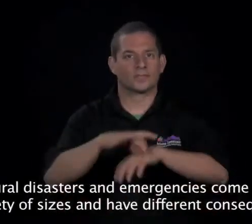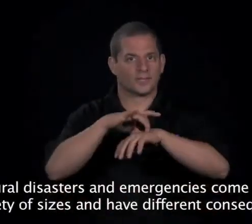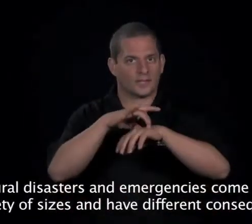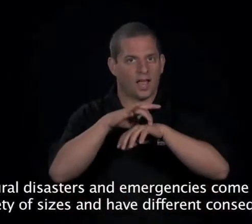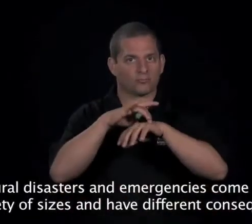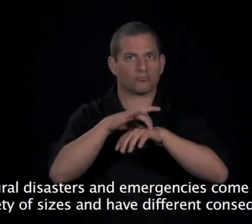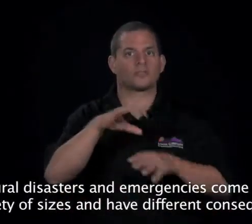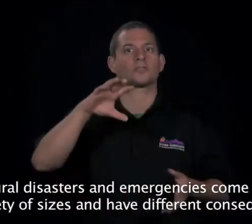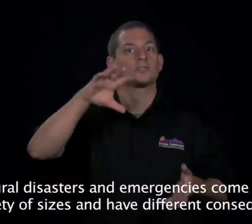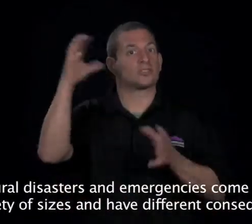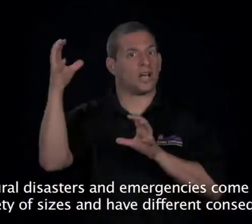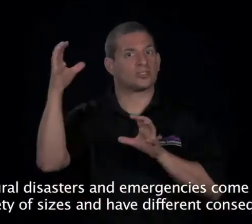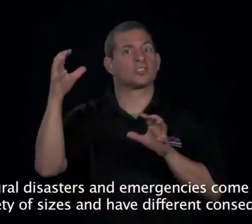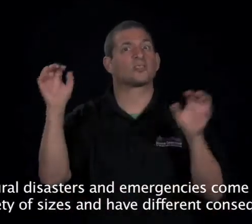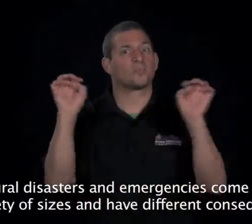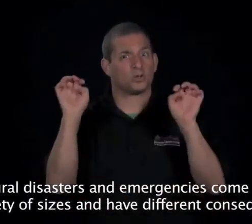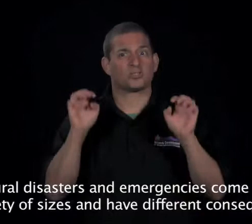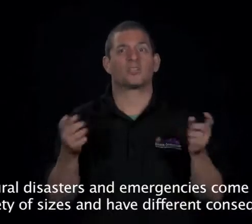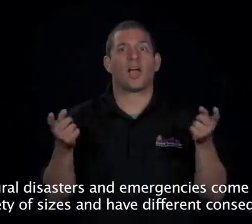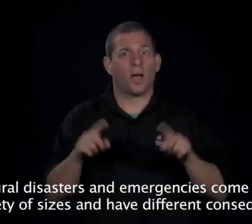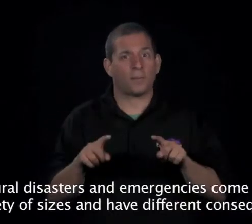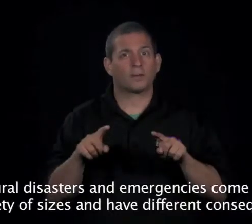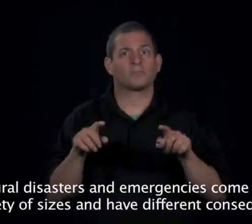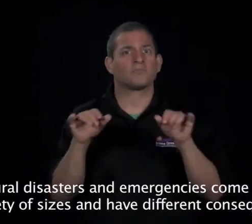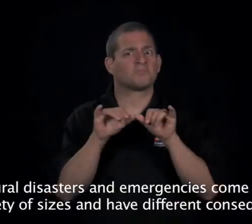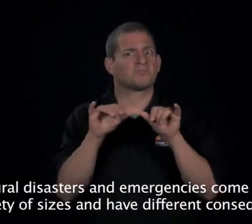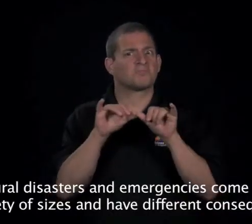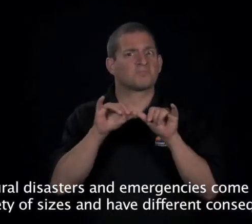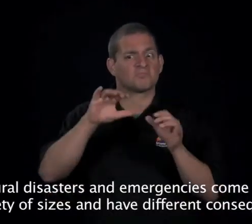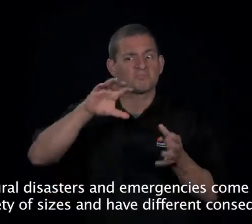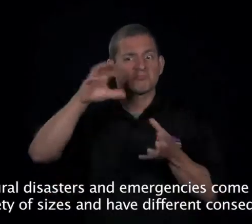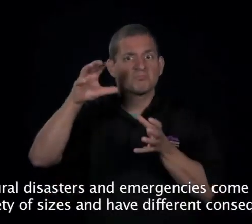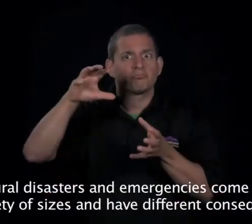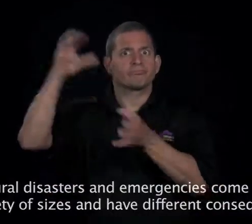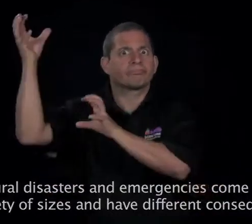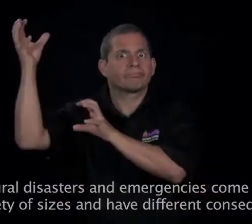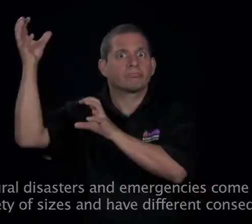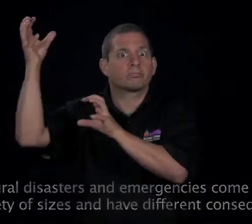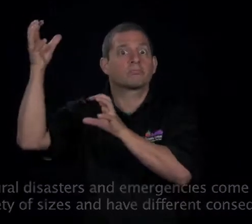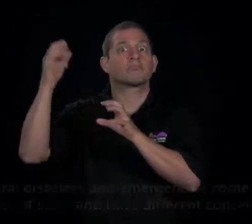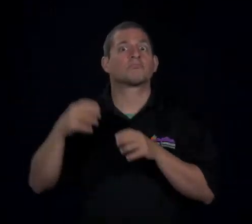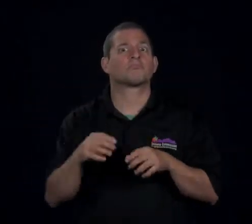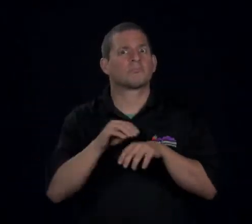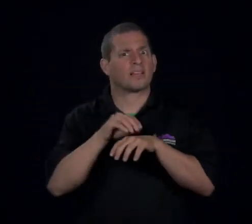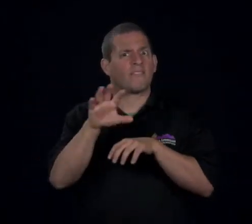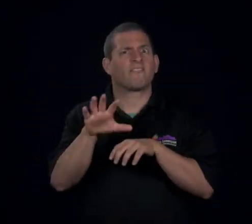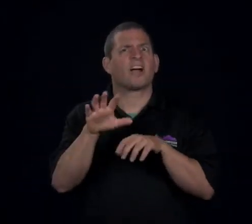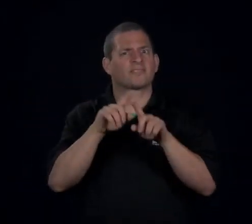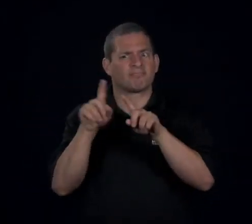Natural disasters and emergencies come in a variety of sizes and have different consequences.